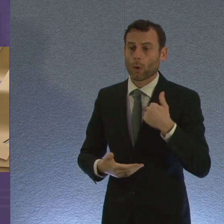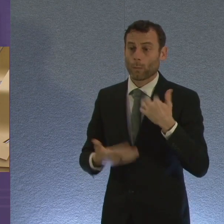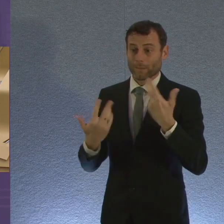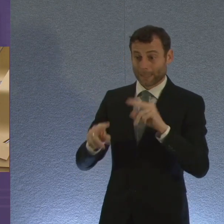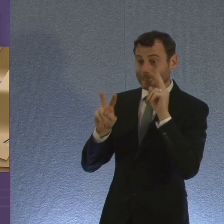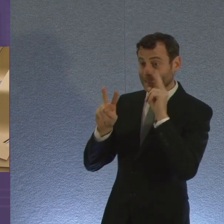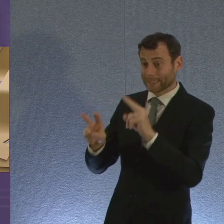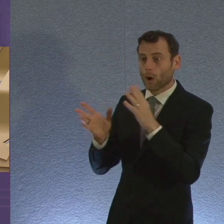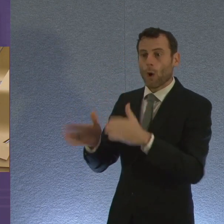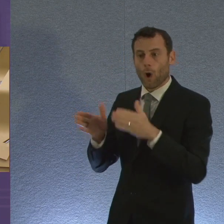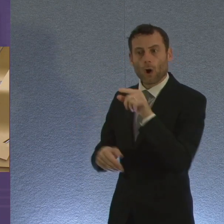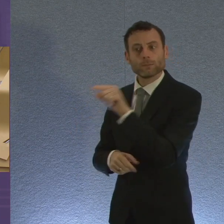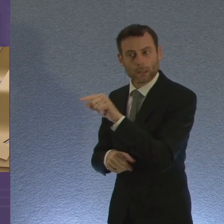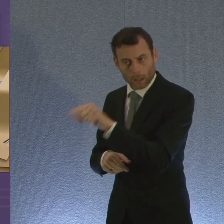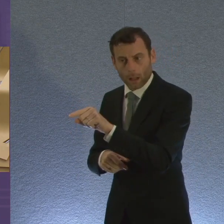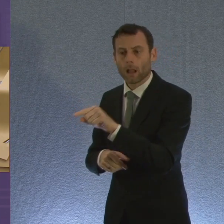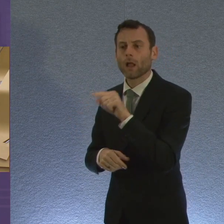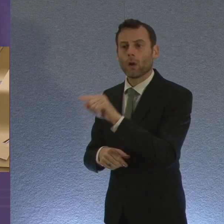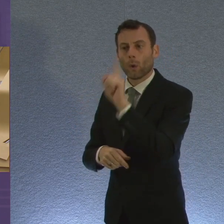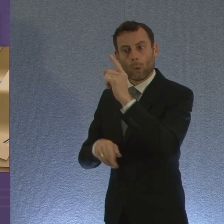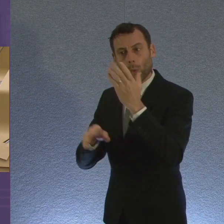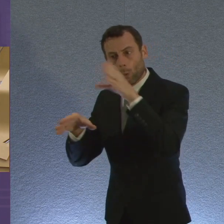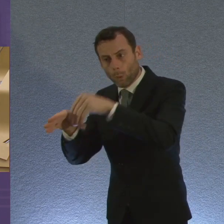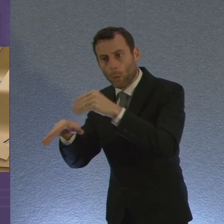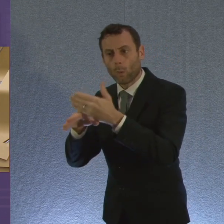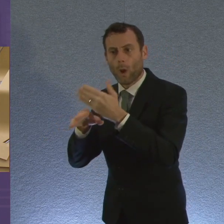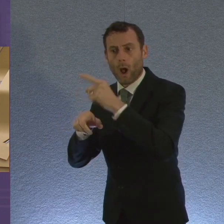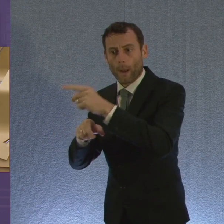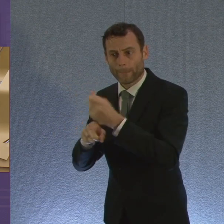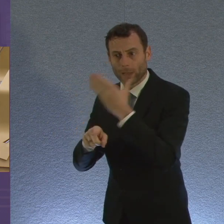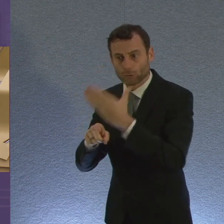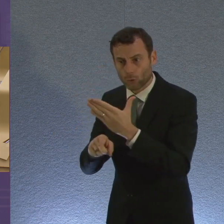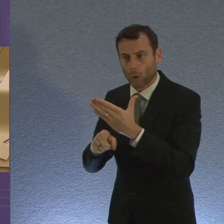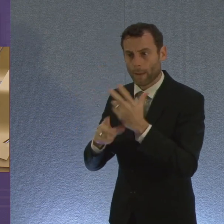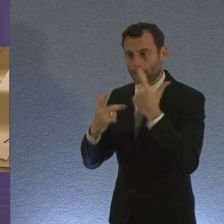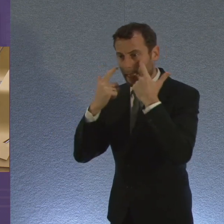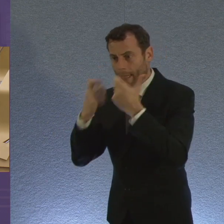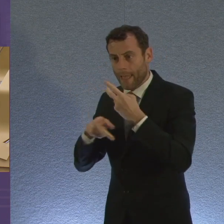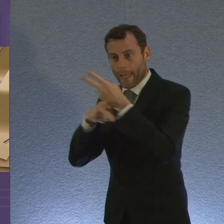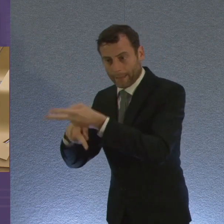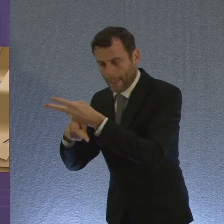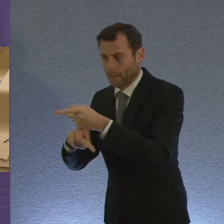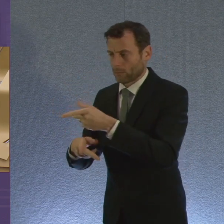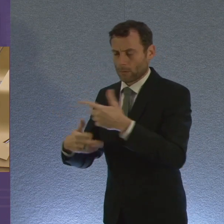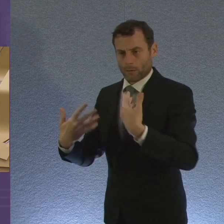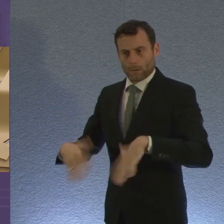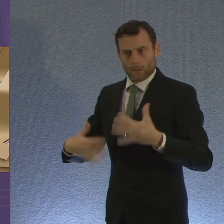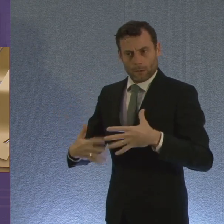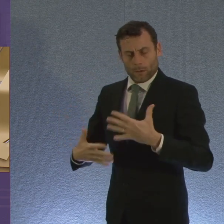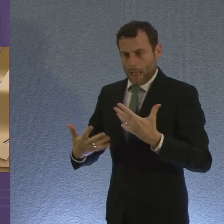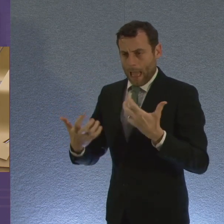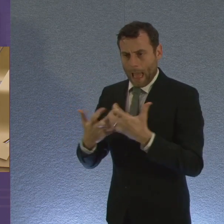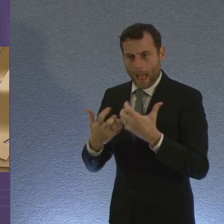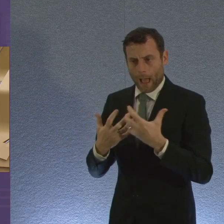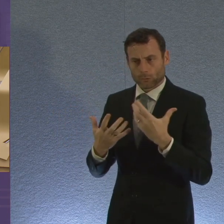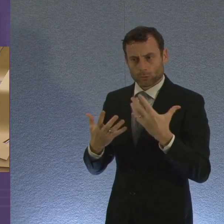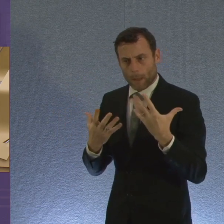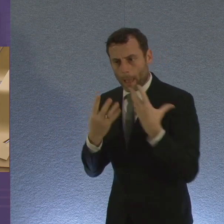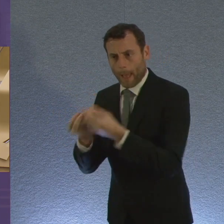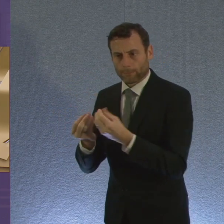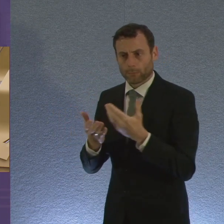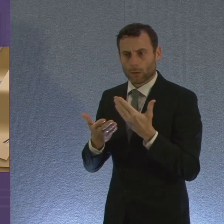staff, those keeping social care going, the national services, have risen to the occasion. And the people of Scotland are